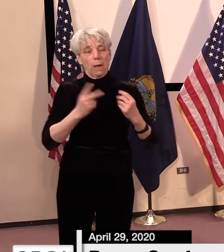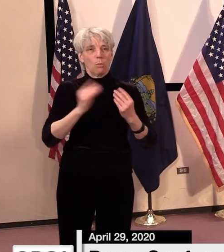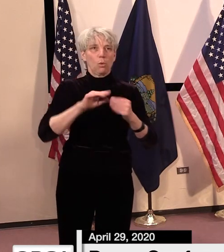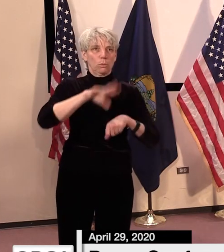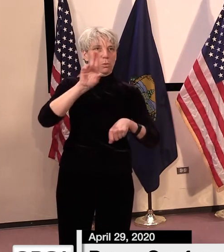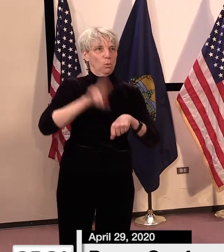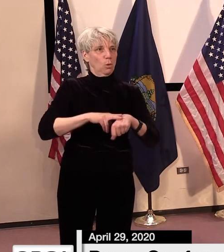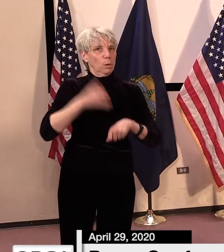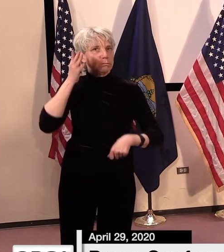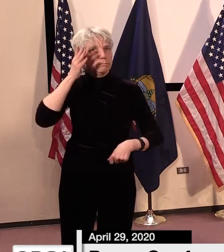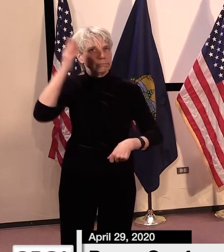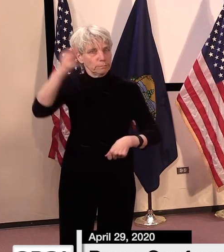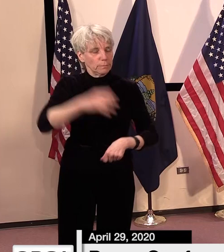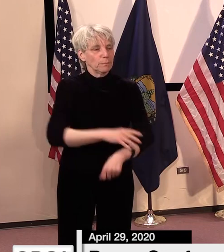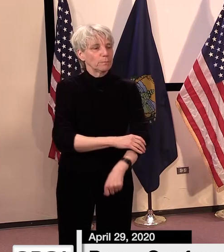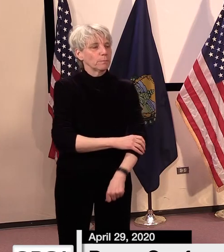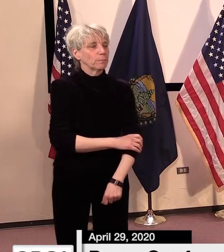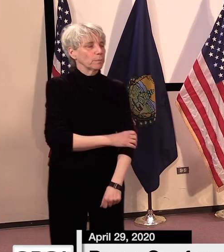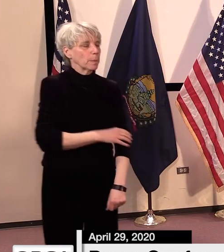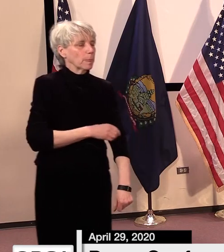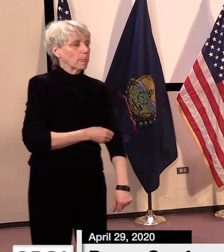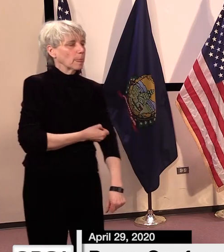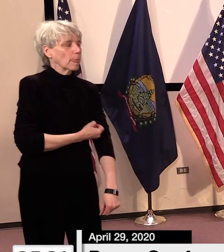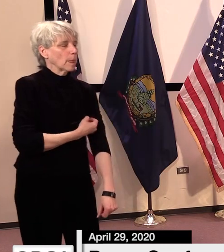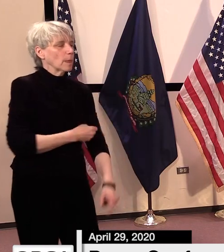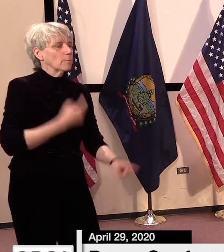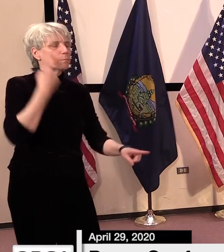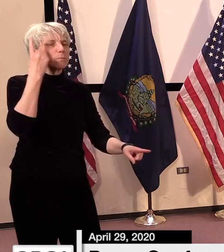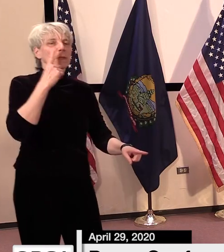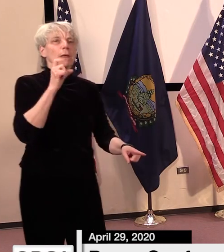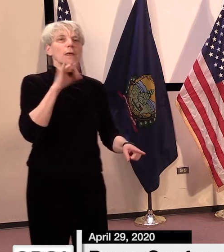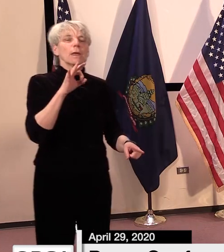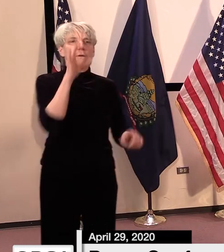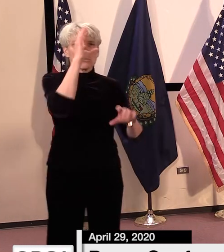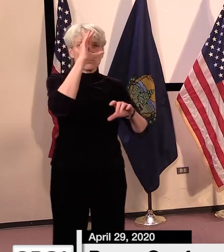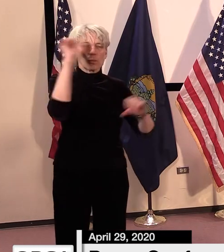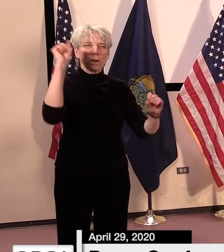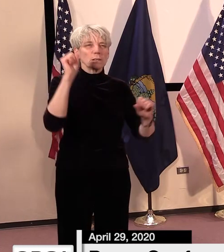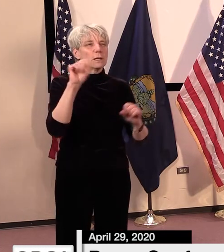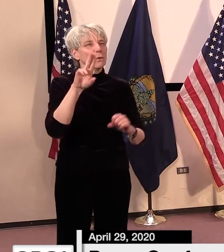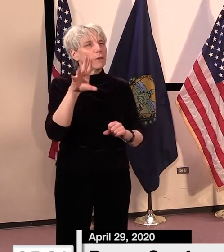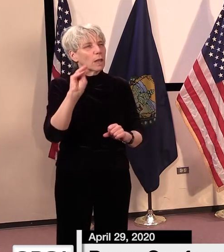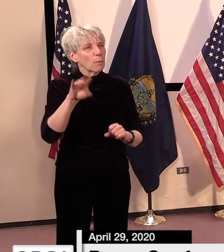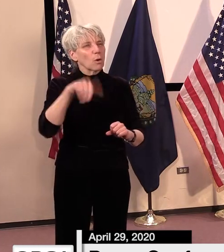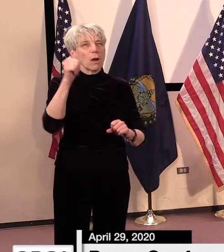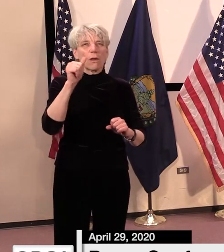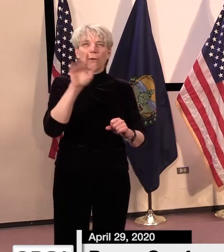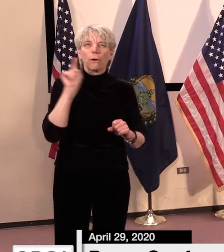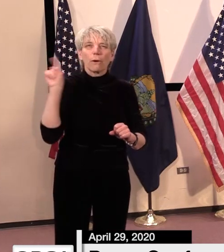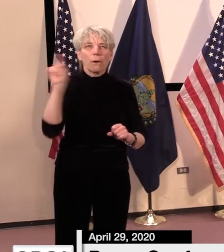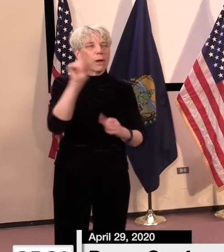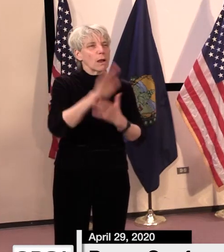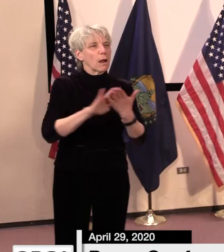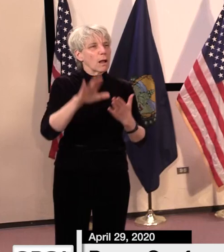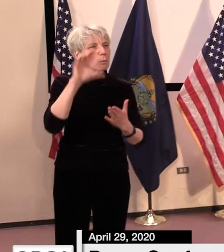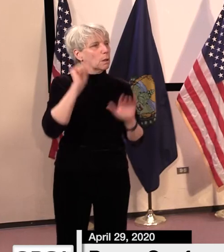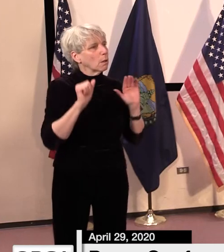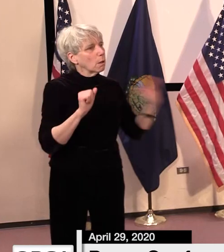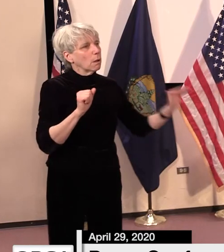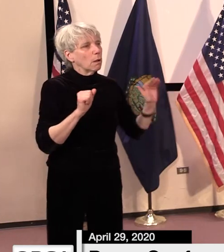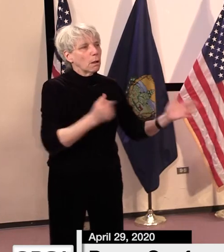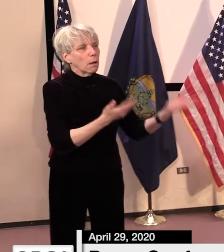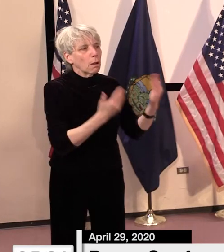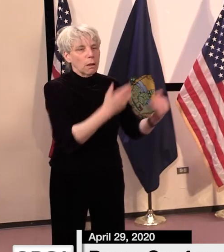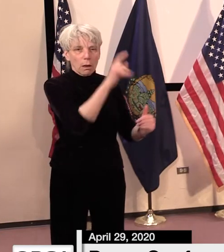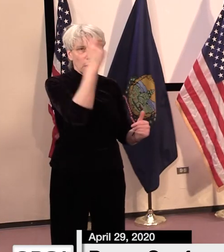I was wondering if President Garamella or one of the other college presidents has said, you know, Governor, I need to know by a certain date to let the students